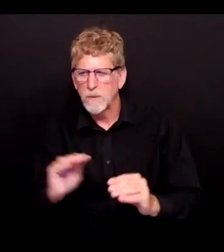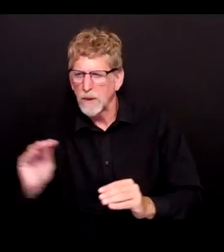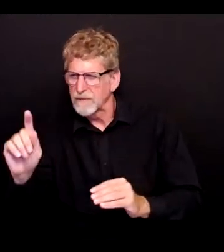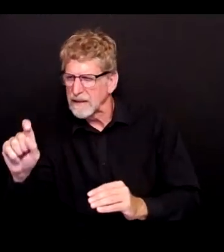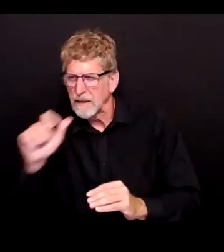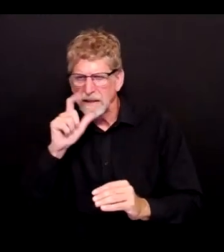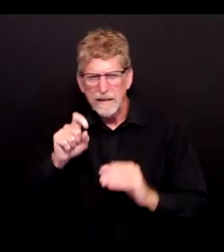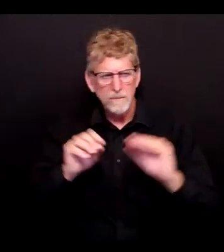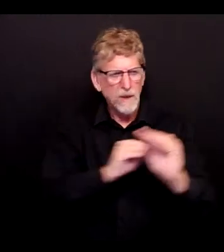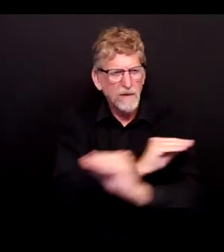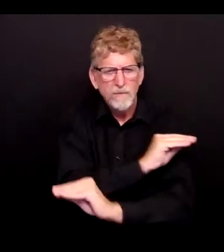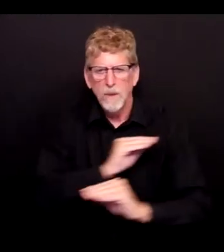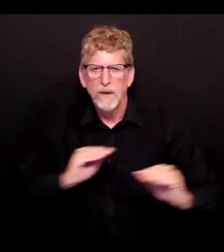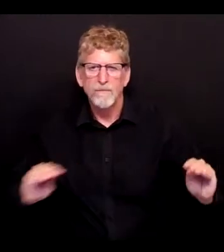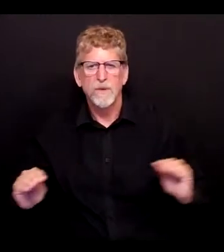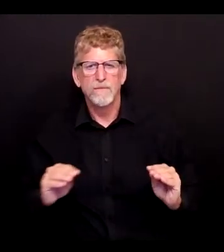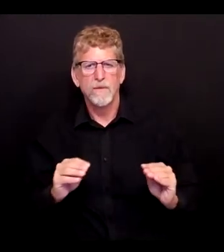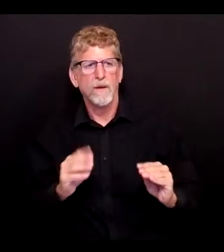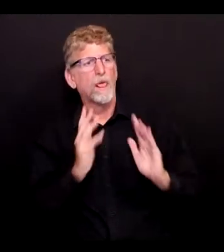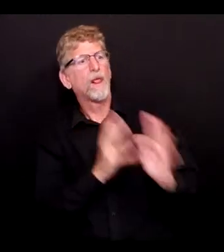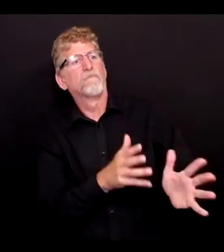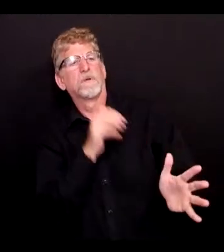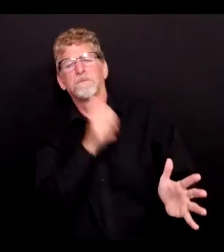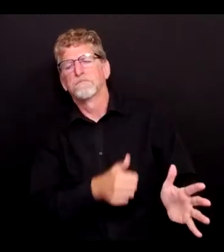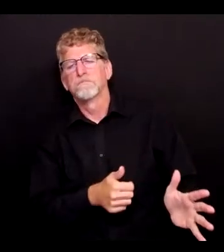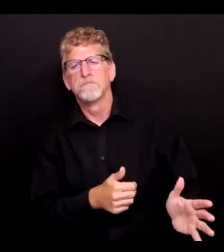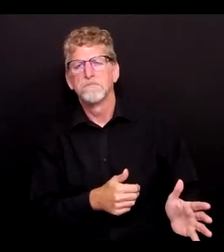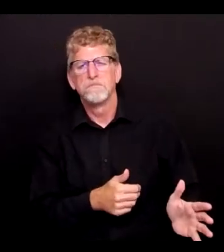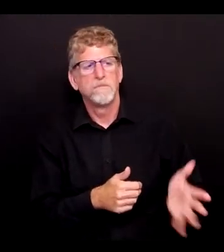unused. Okay, thank you so much.